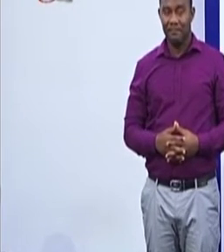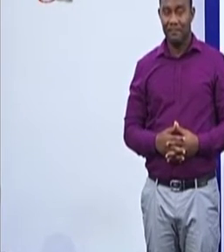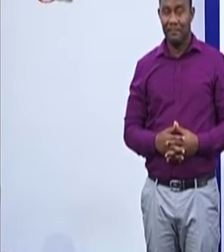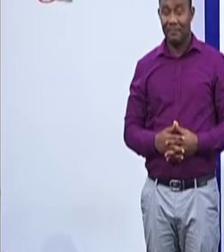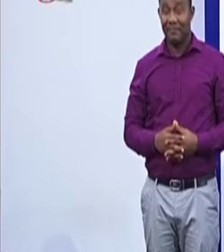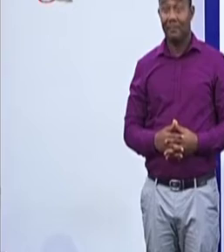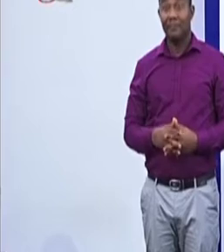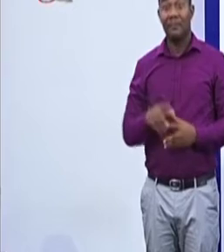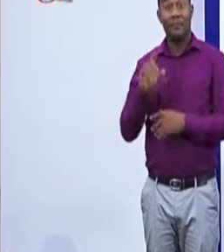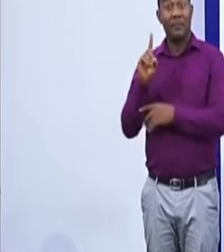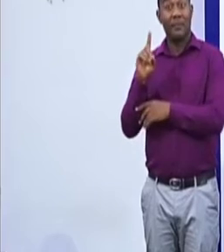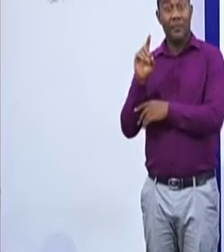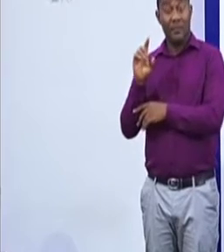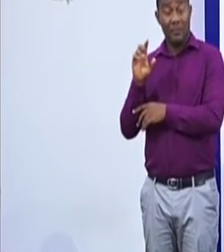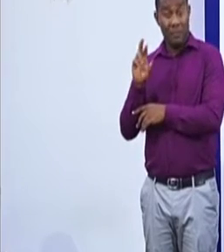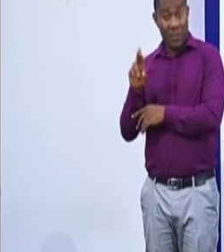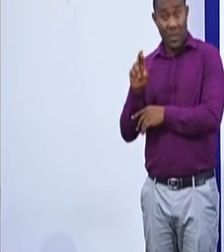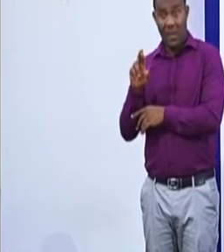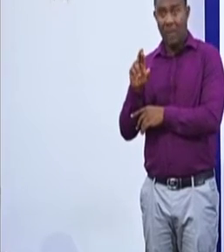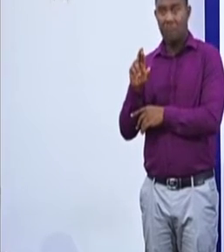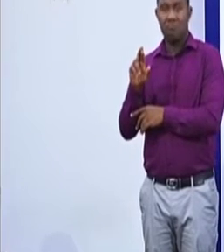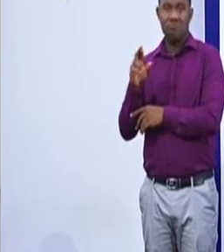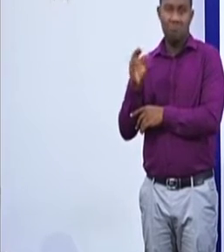Edwin spoke about